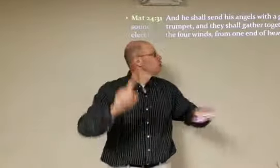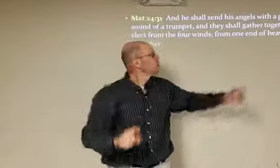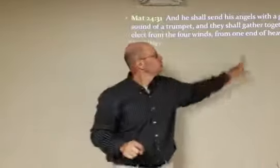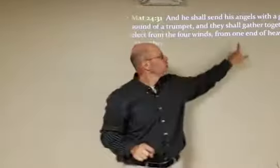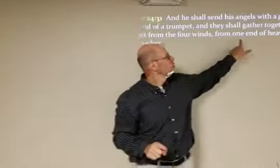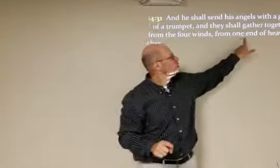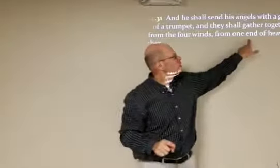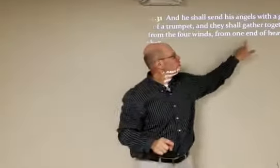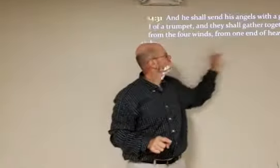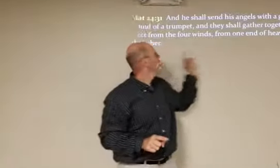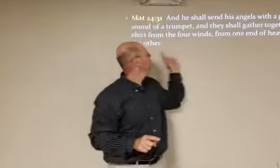Everywhere.